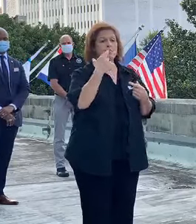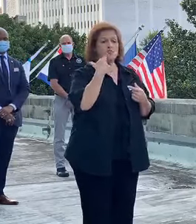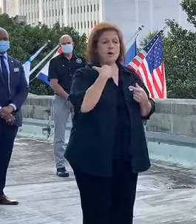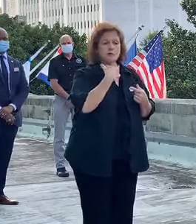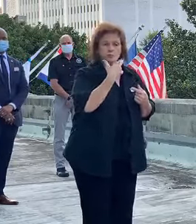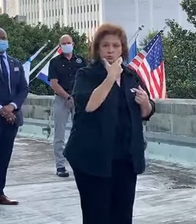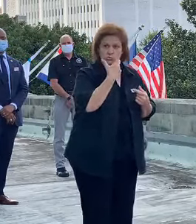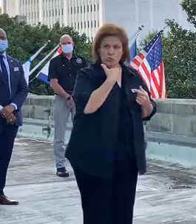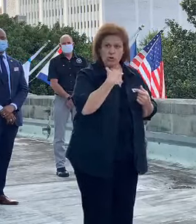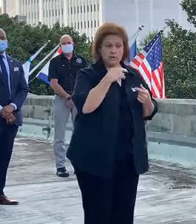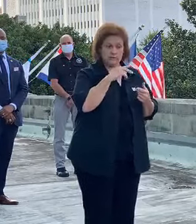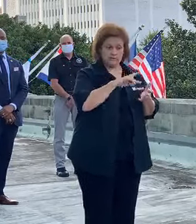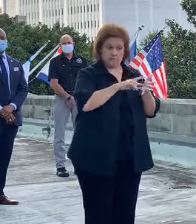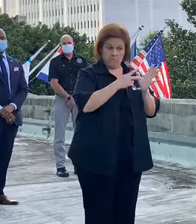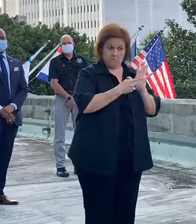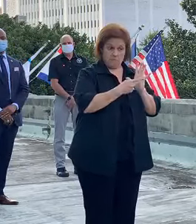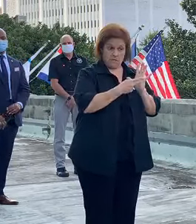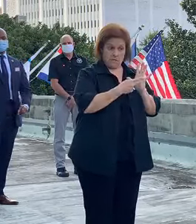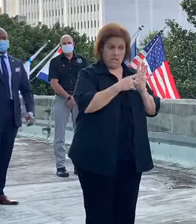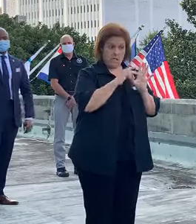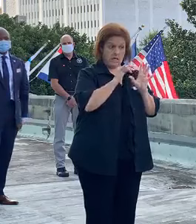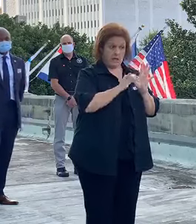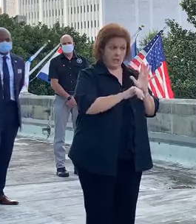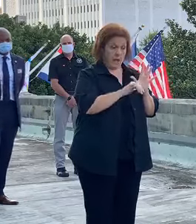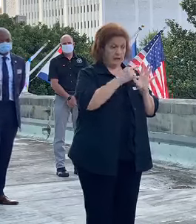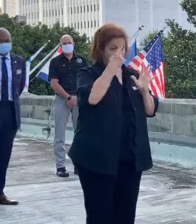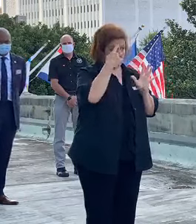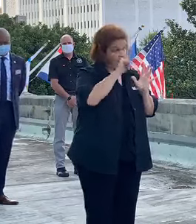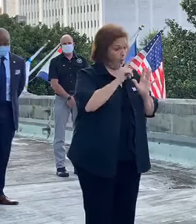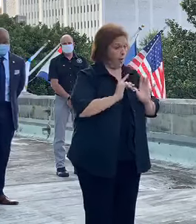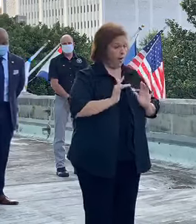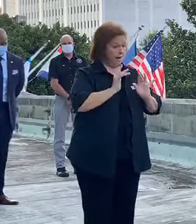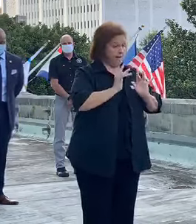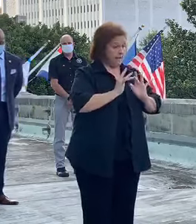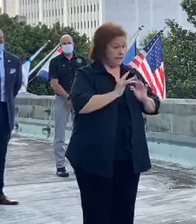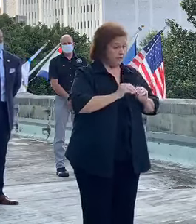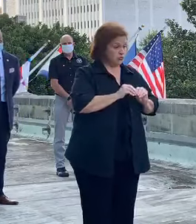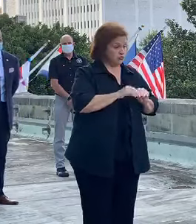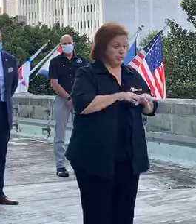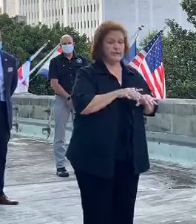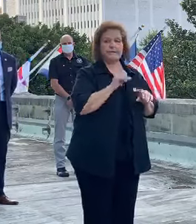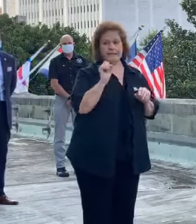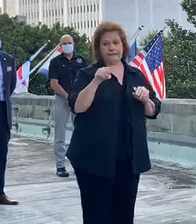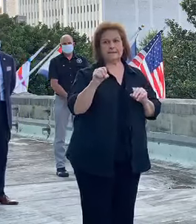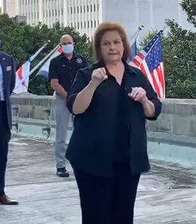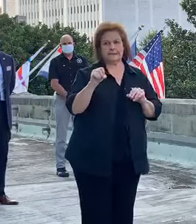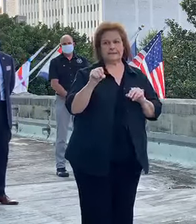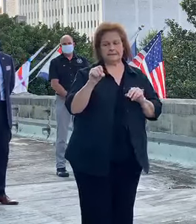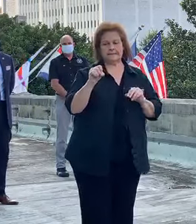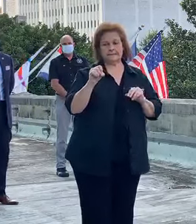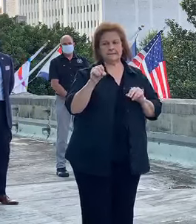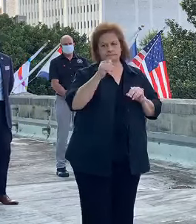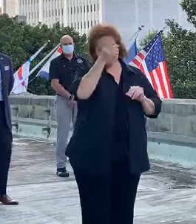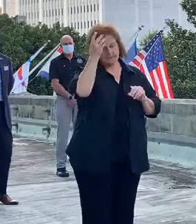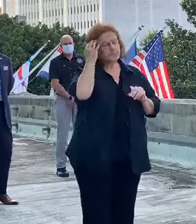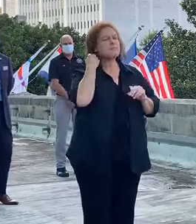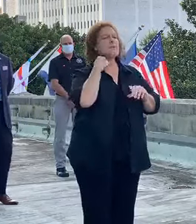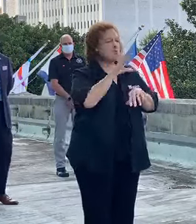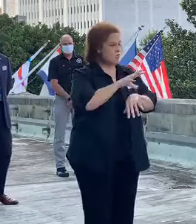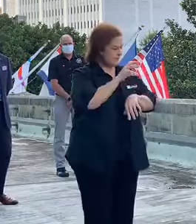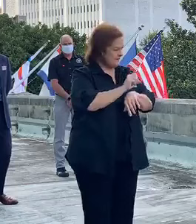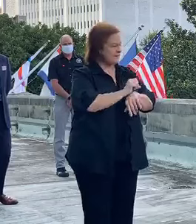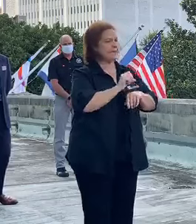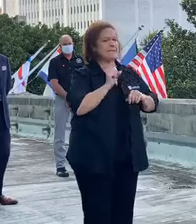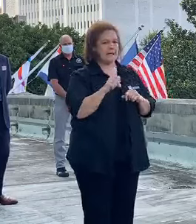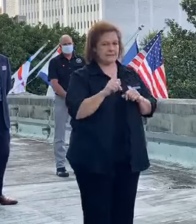Yes, absolutely. Absolutely. Reservations, yes,